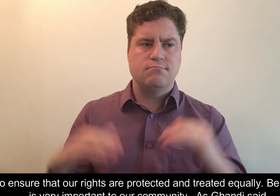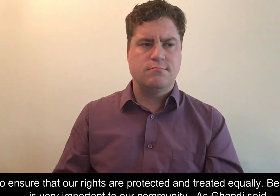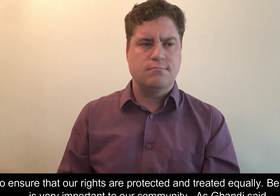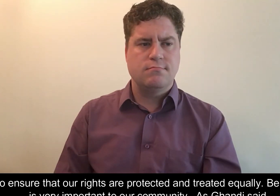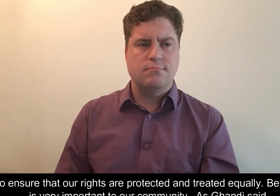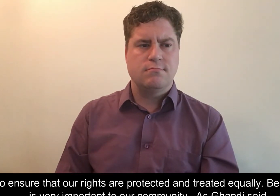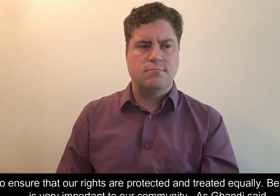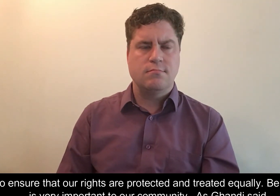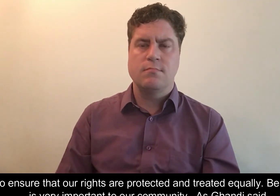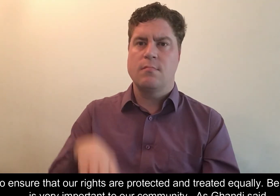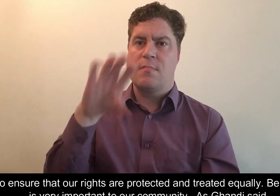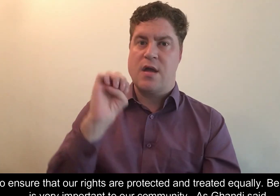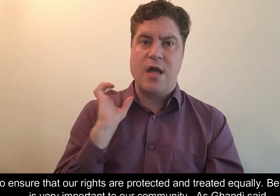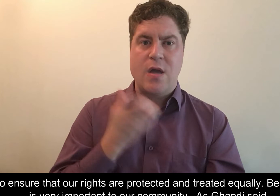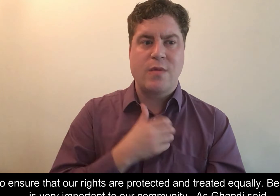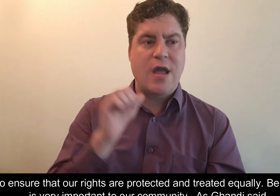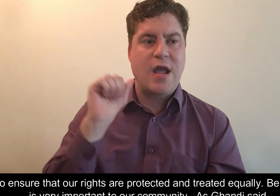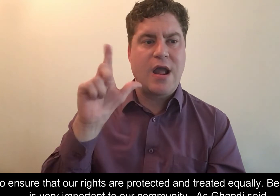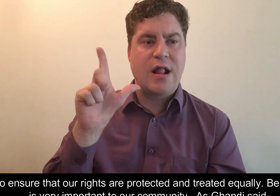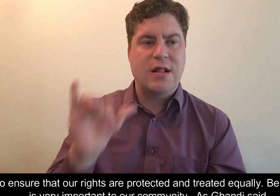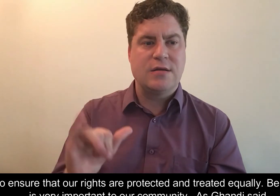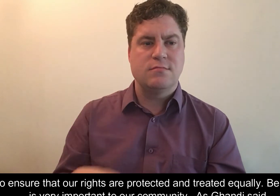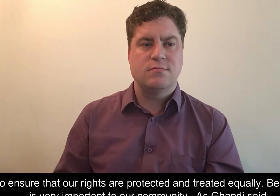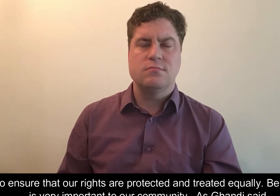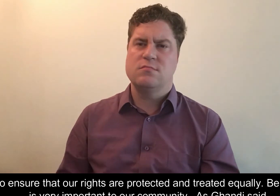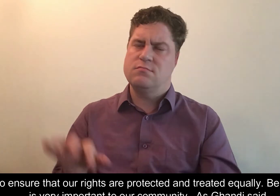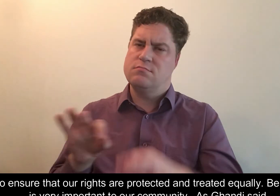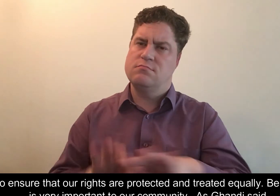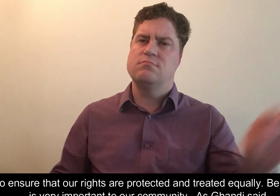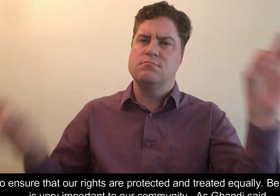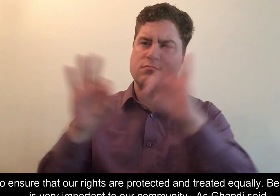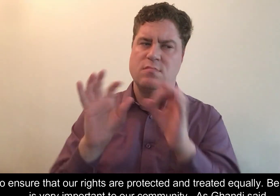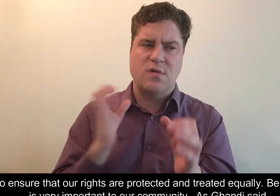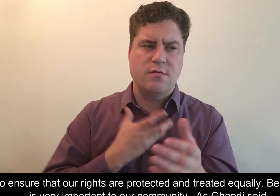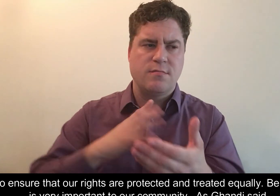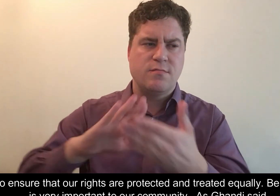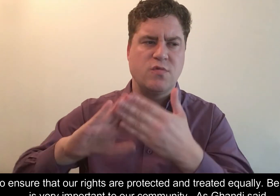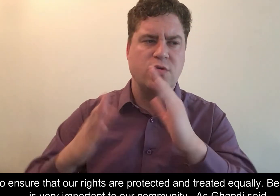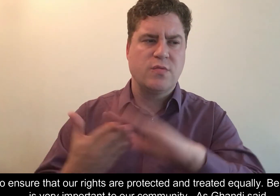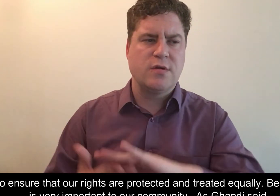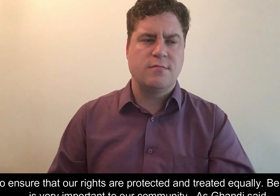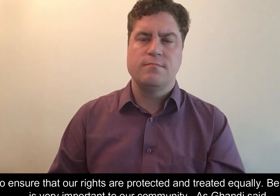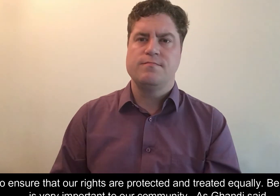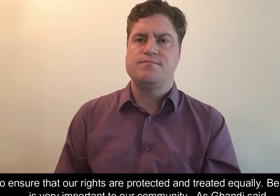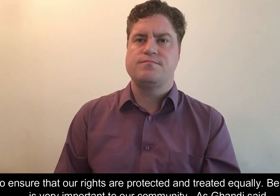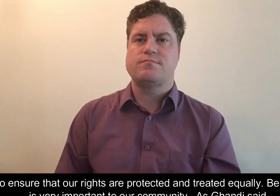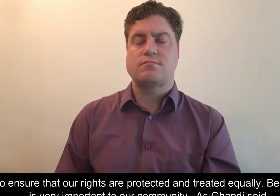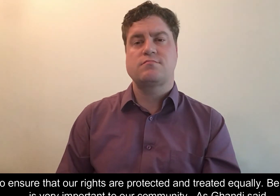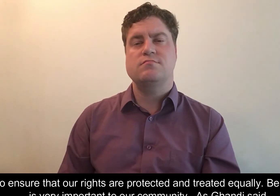and access for equality. Be our ally. It's so vital to our